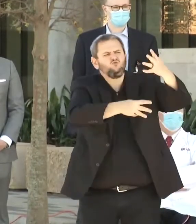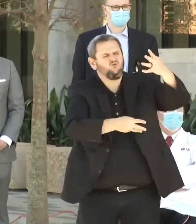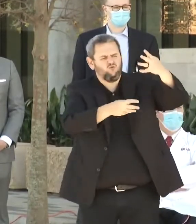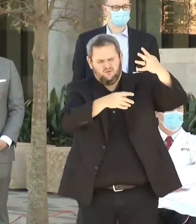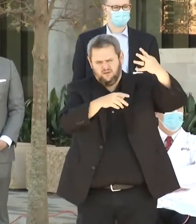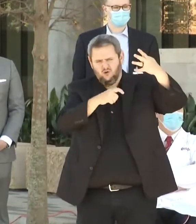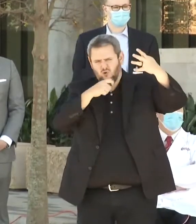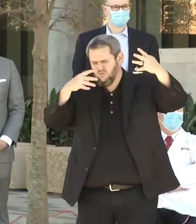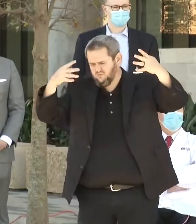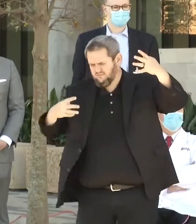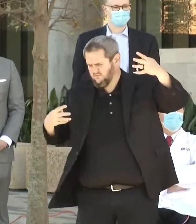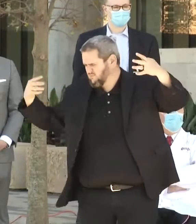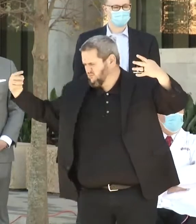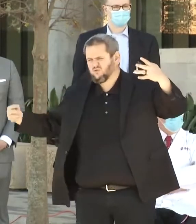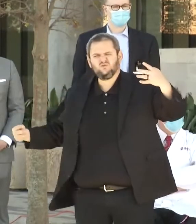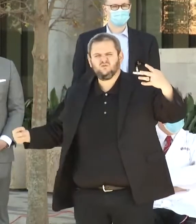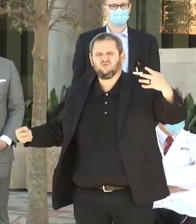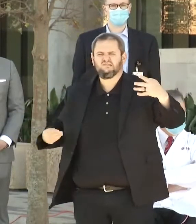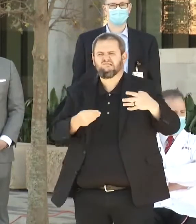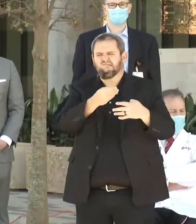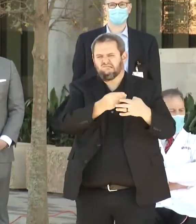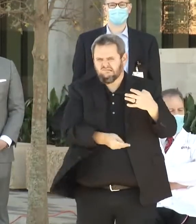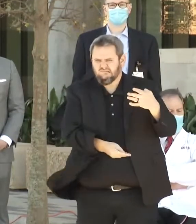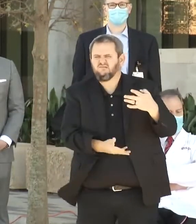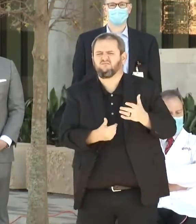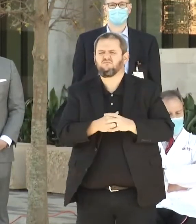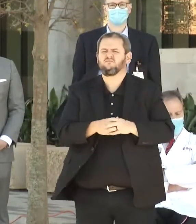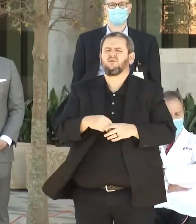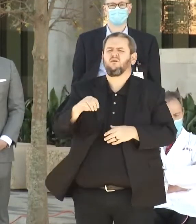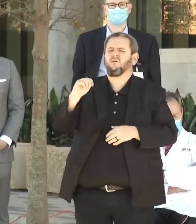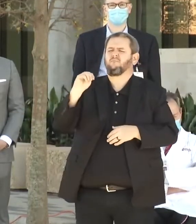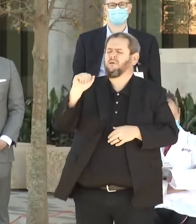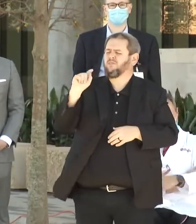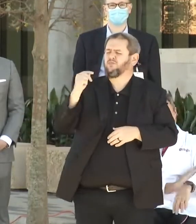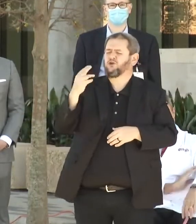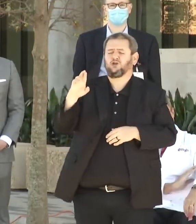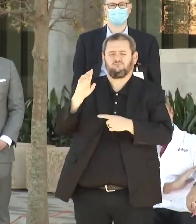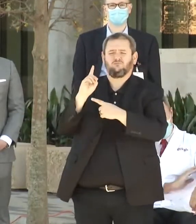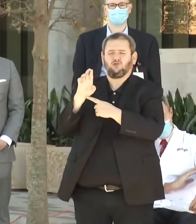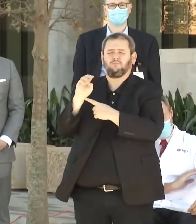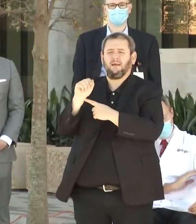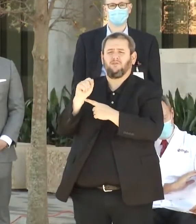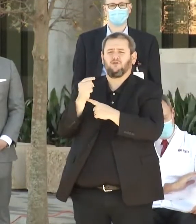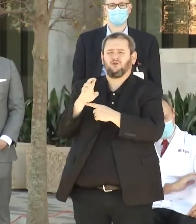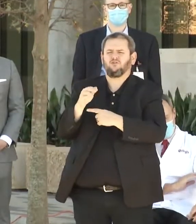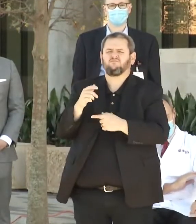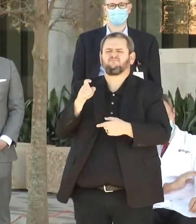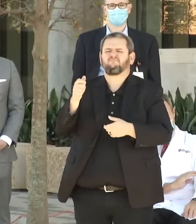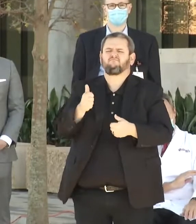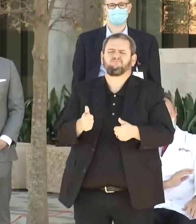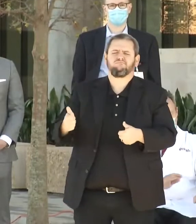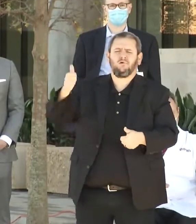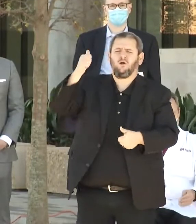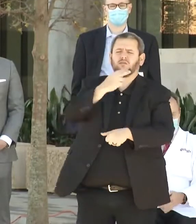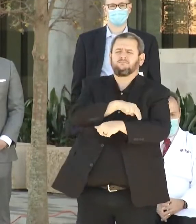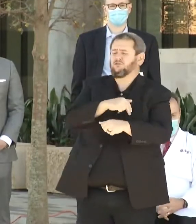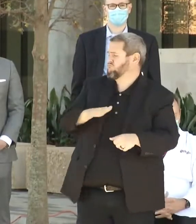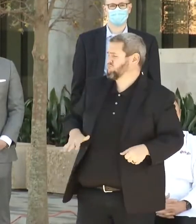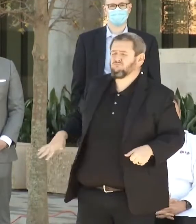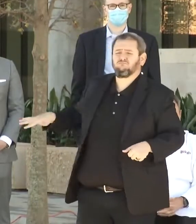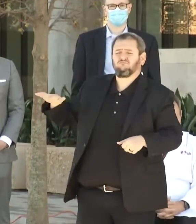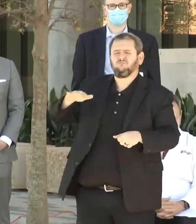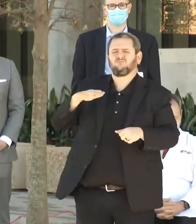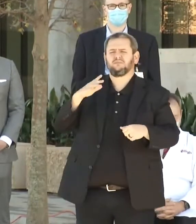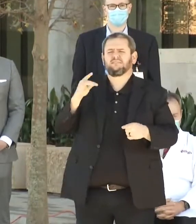Just as Dr. Mantor noted the collaboration among the chief medical officers, so have we infectious